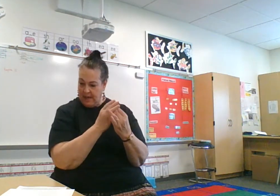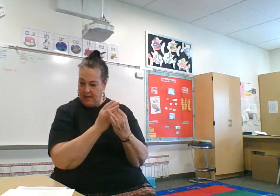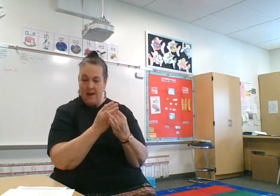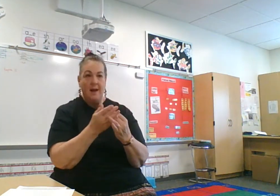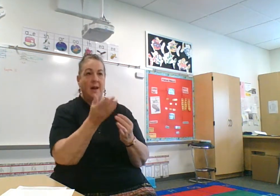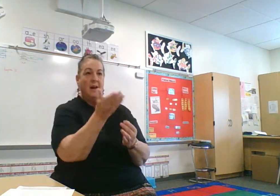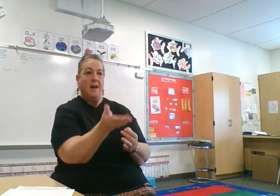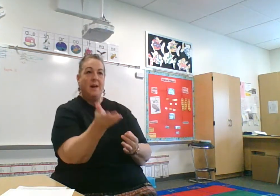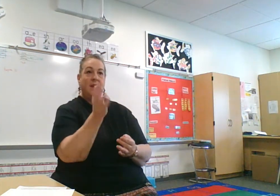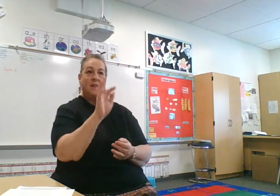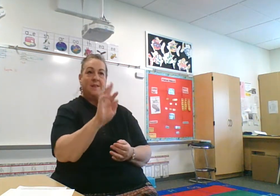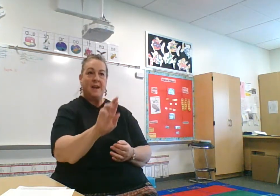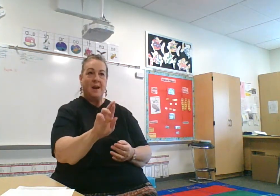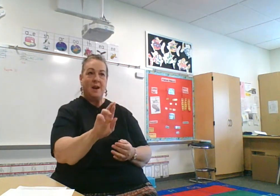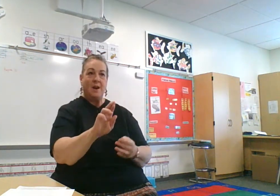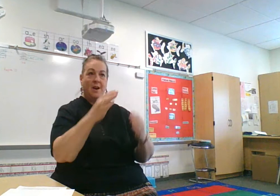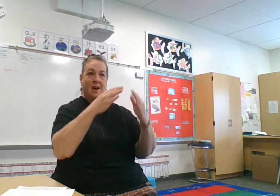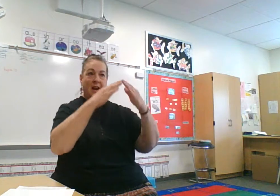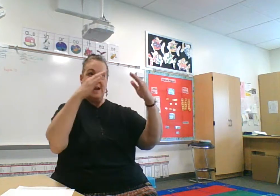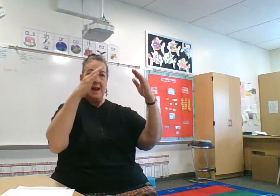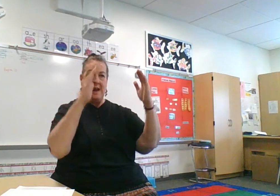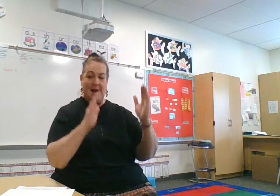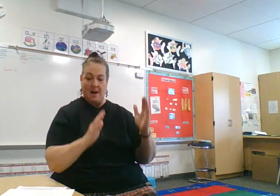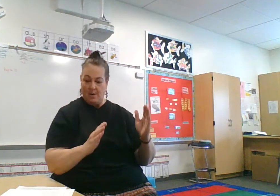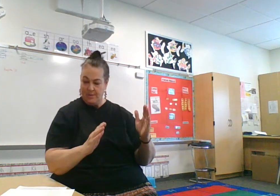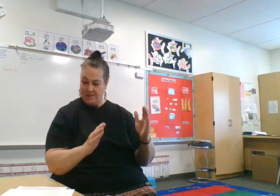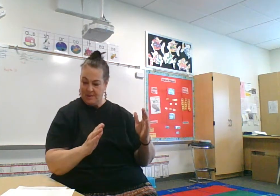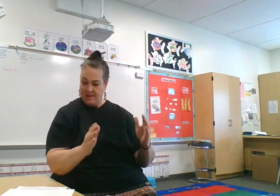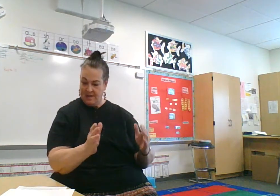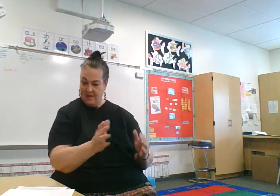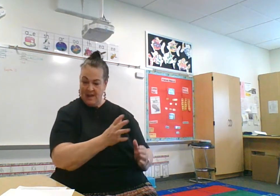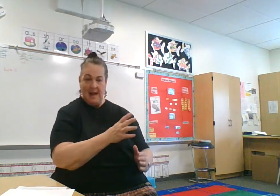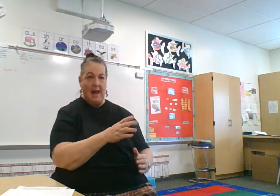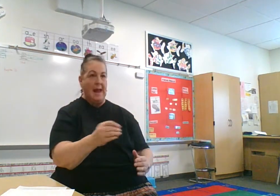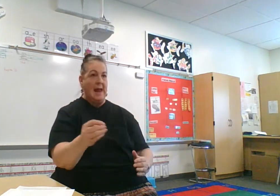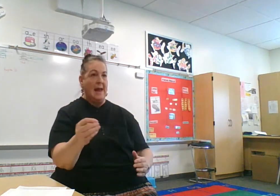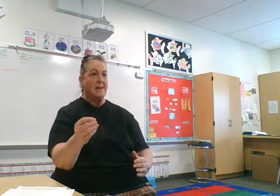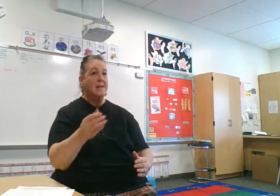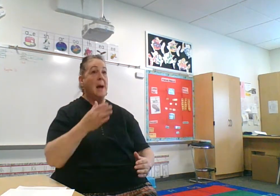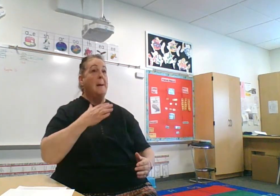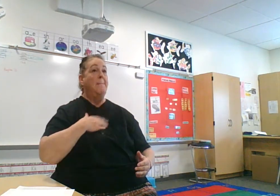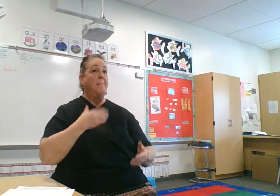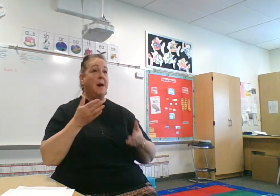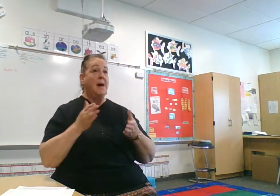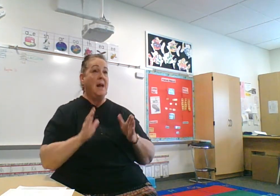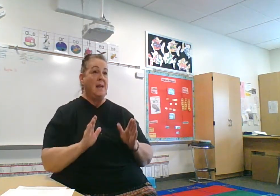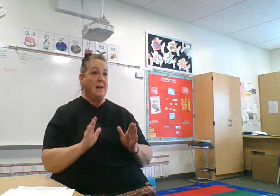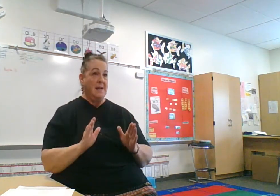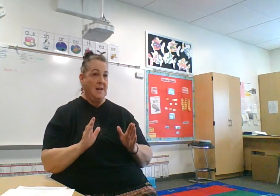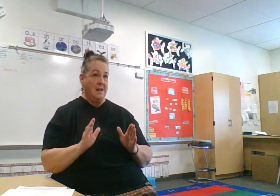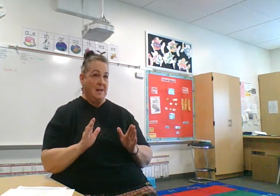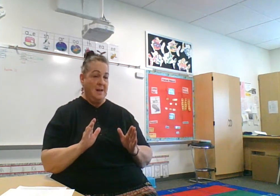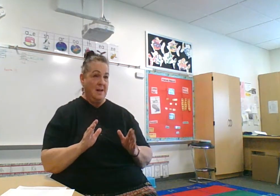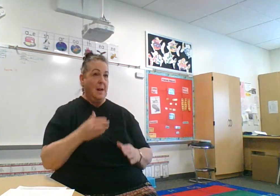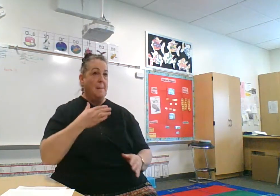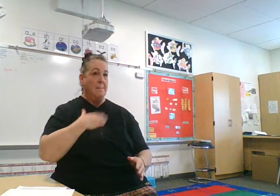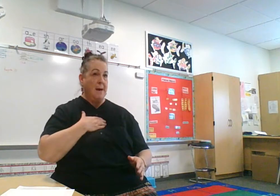Between their house and mine.